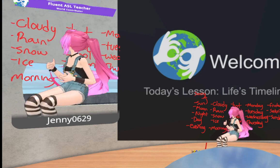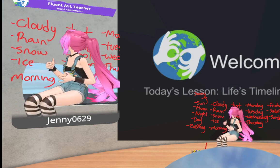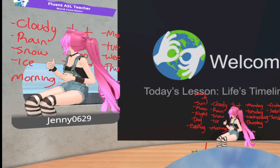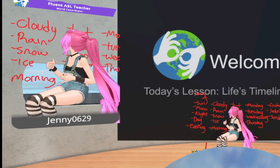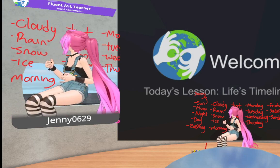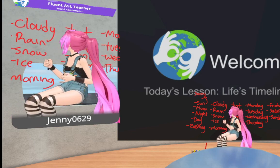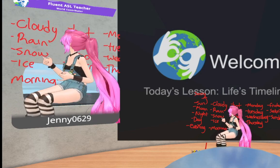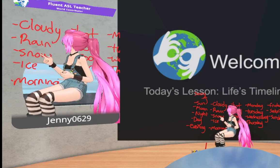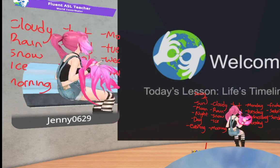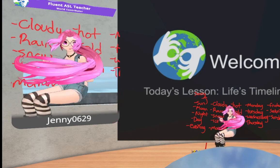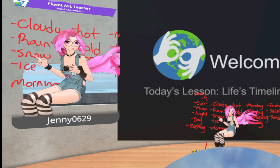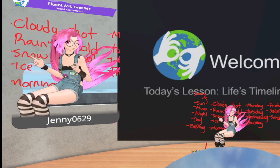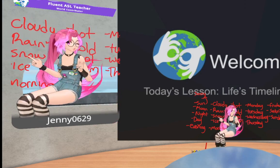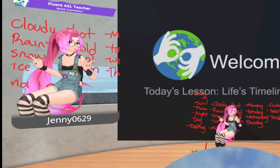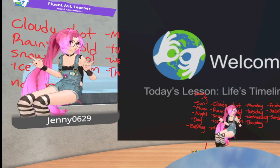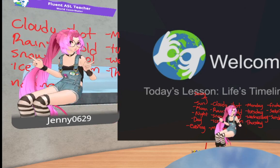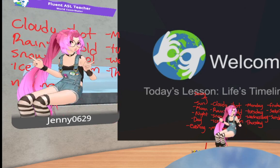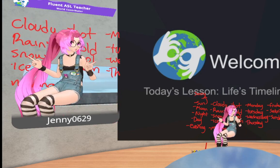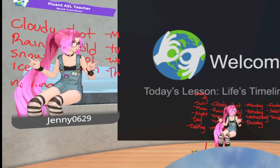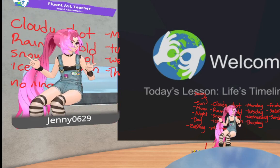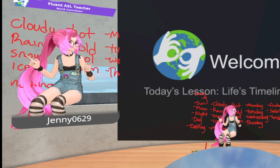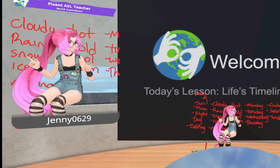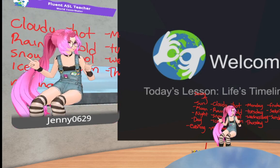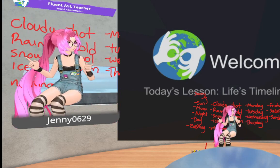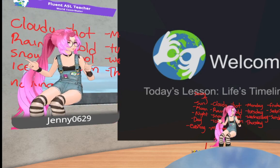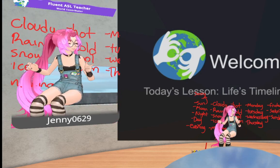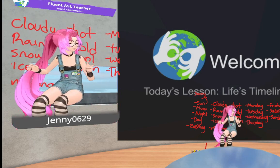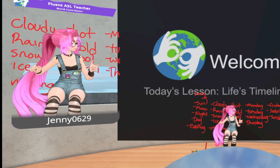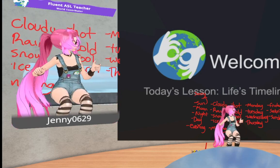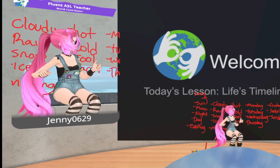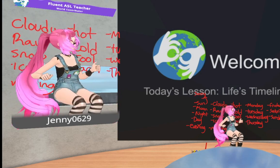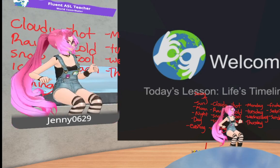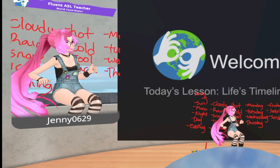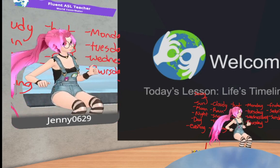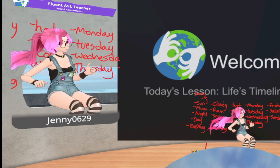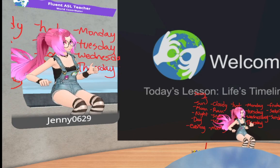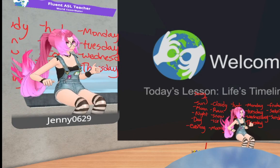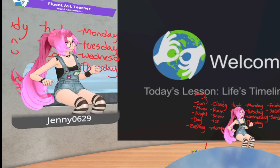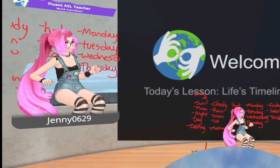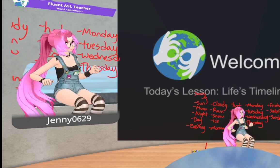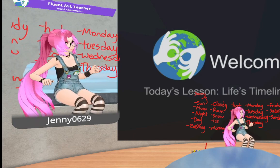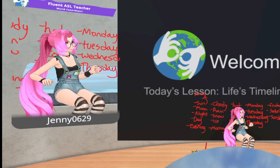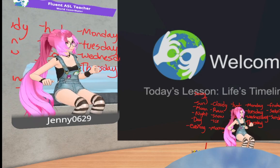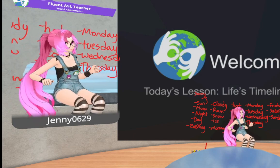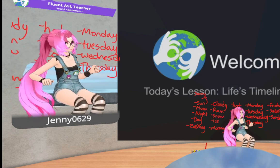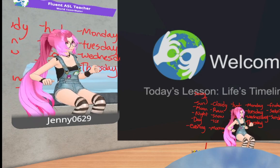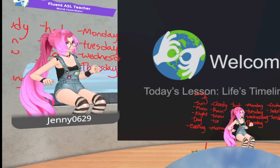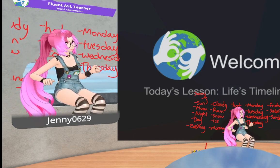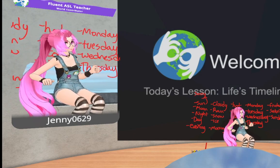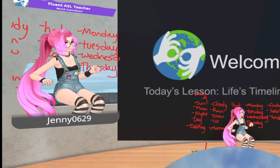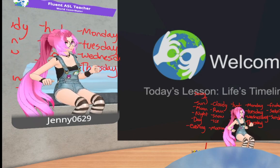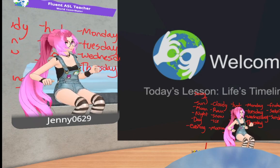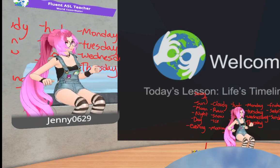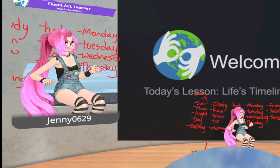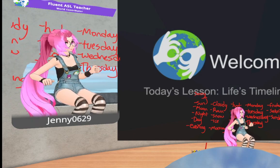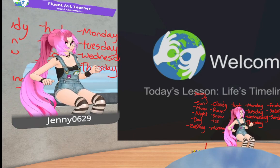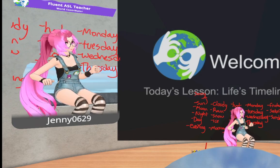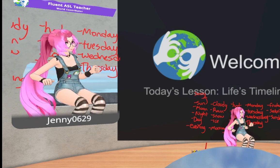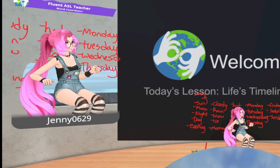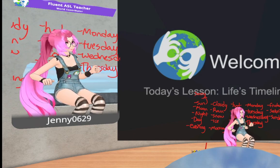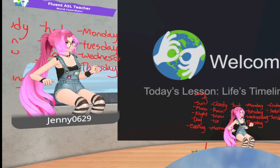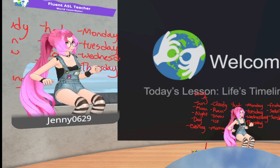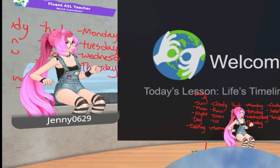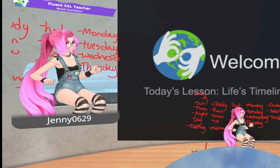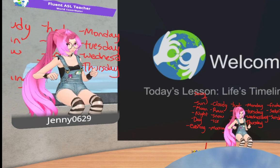Yes. Did you have a question, Kaden? No, I guess mostly just to clarify that the cloud movement happens closer to